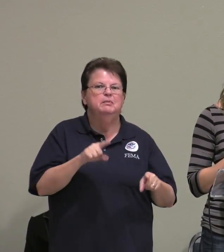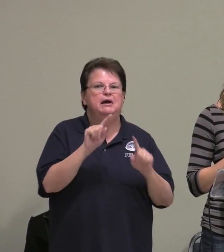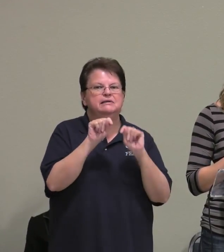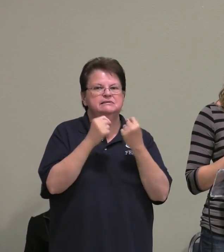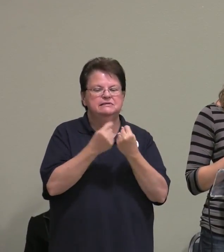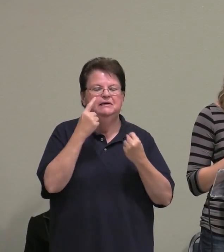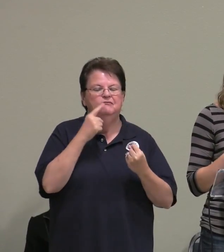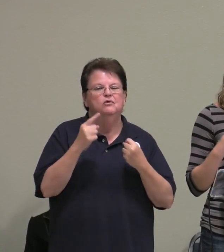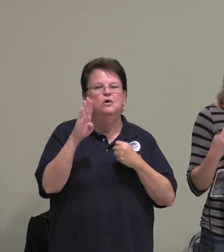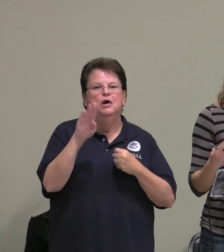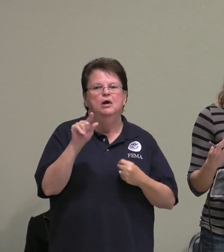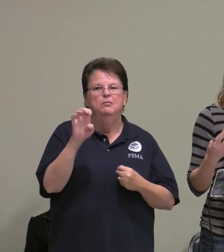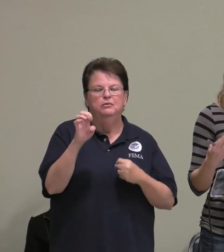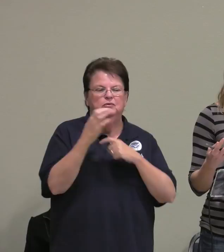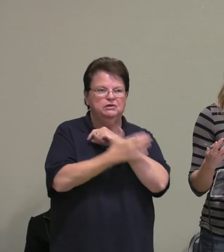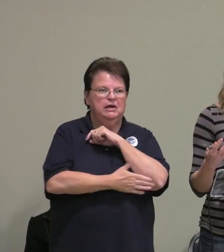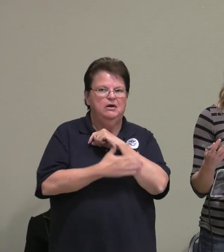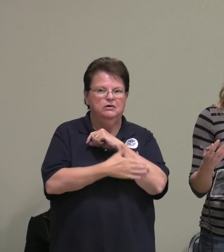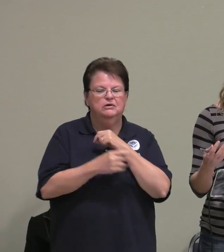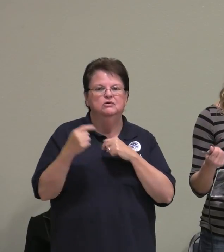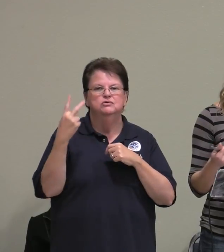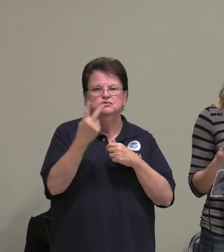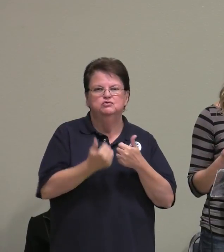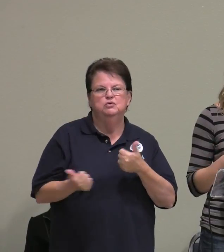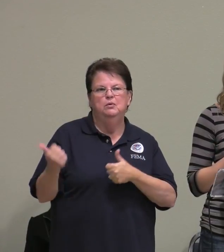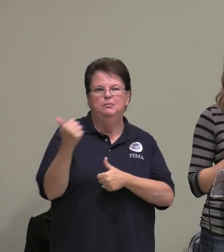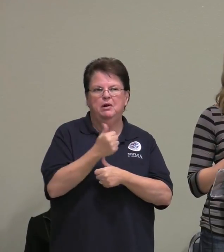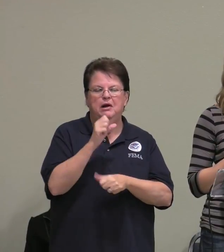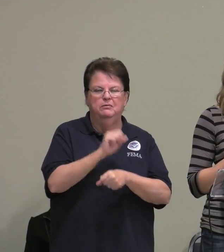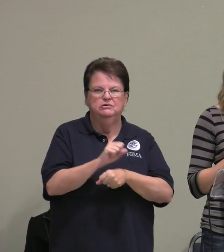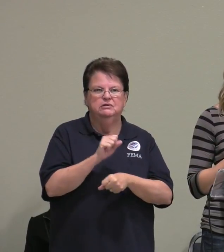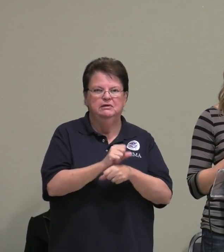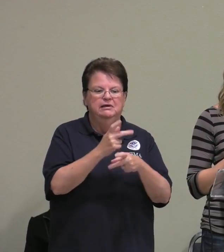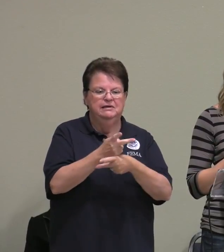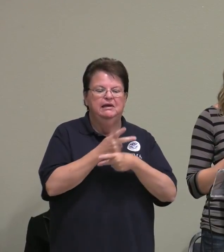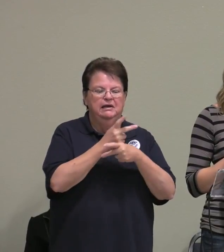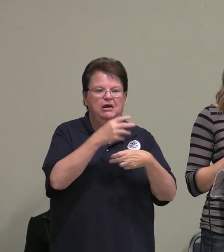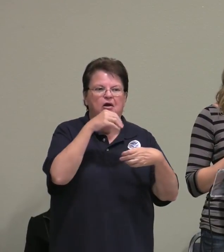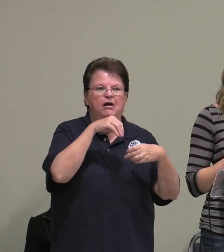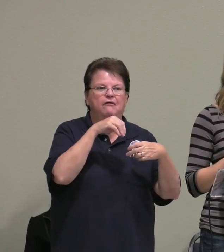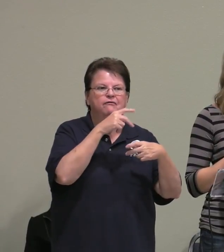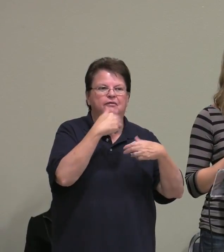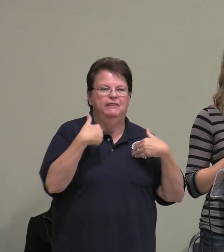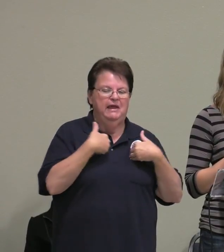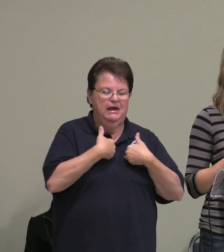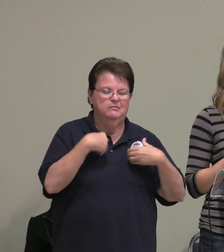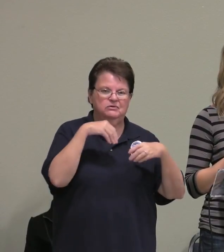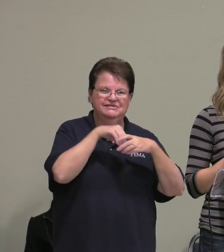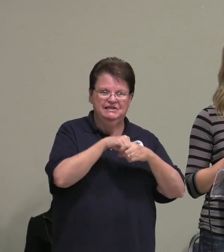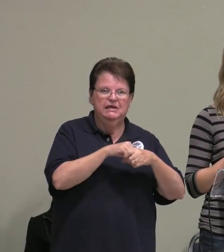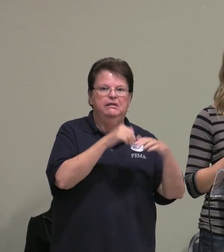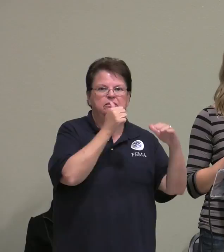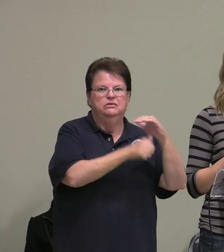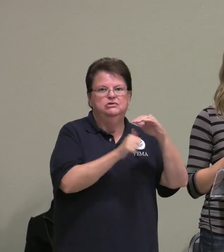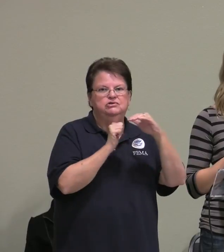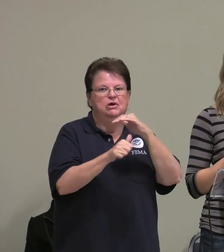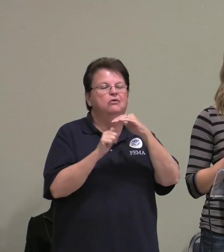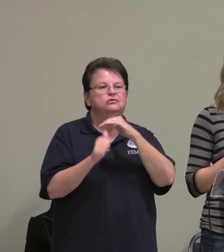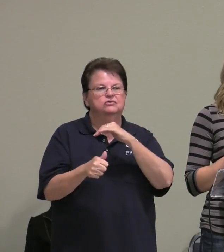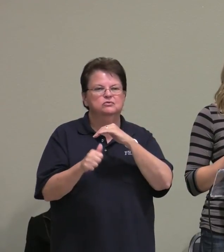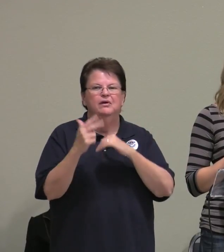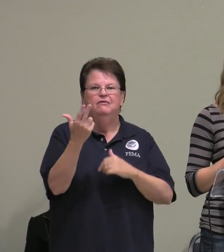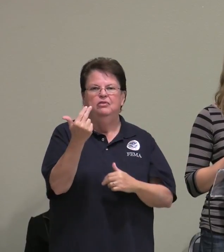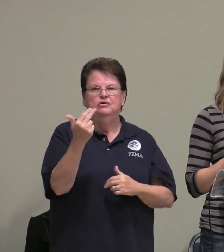County. We have two primary operations. Those are caring for animals in the shelters which right now we have 1,300 animals.